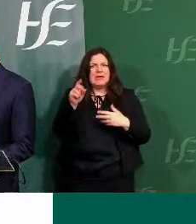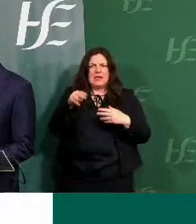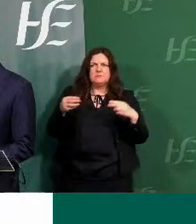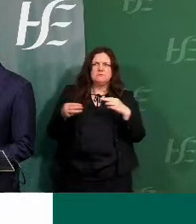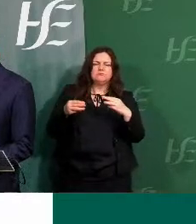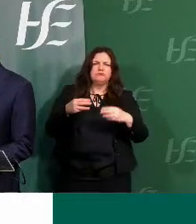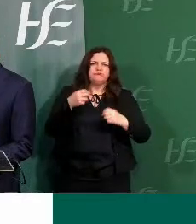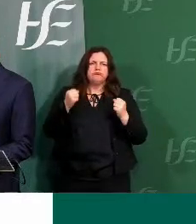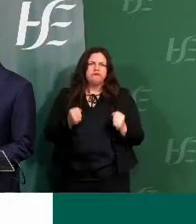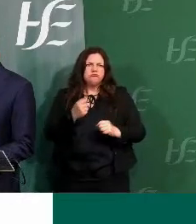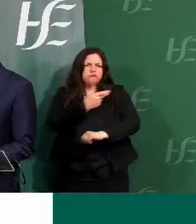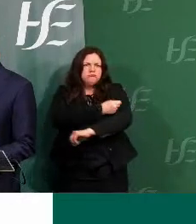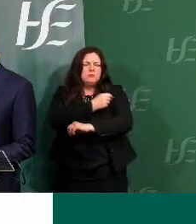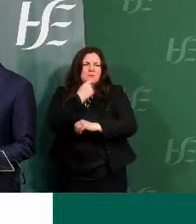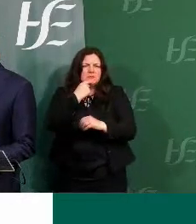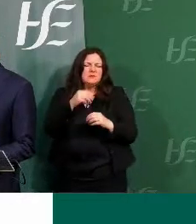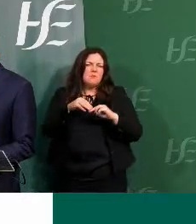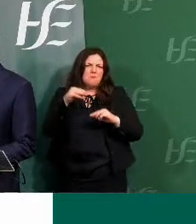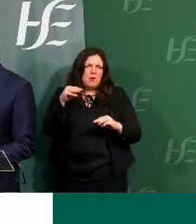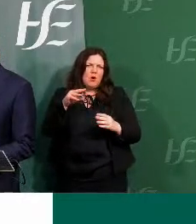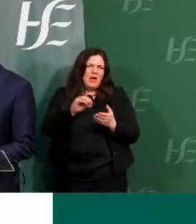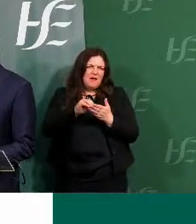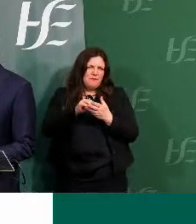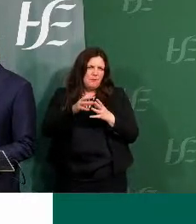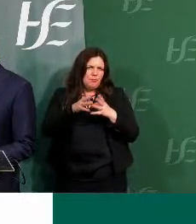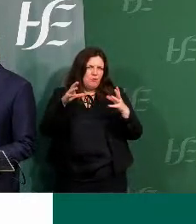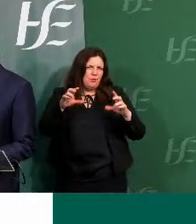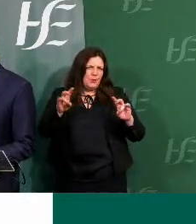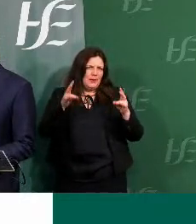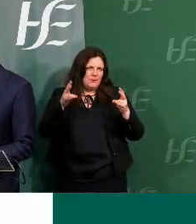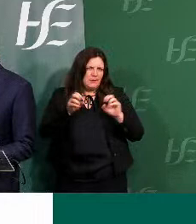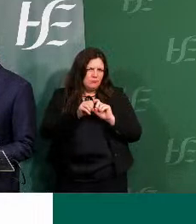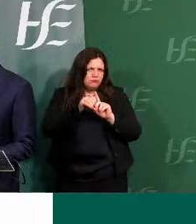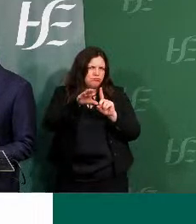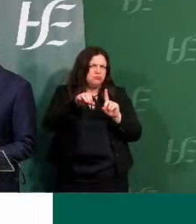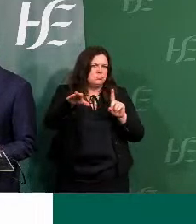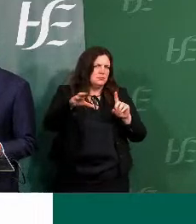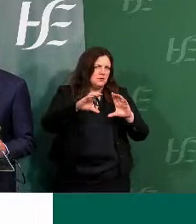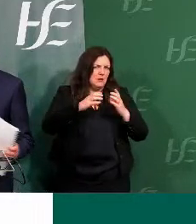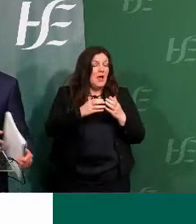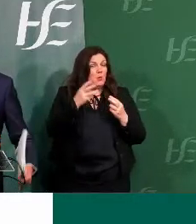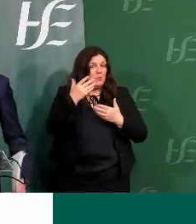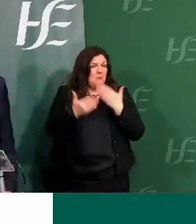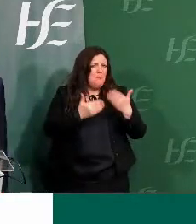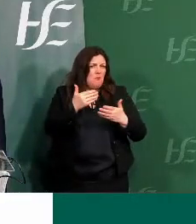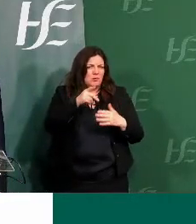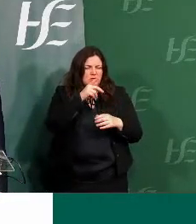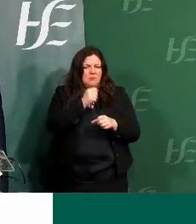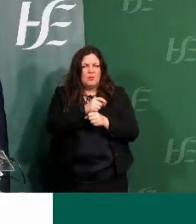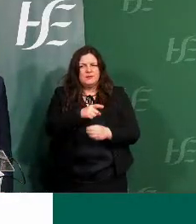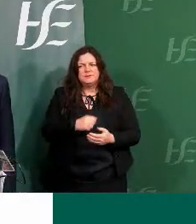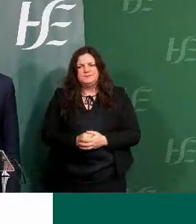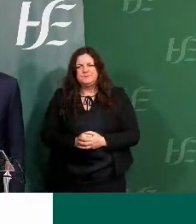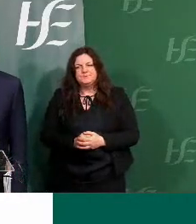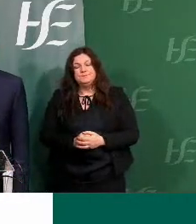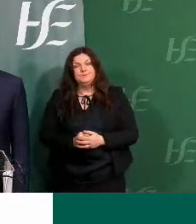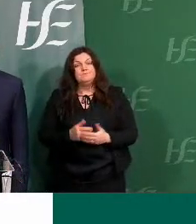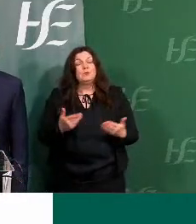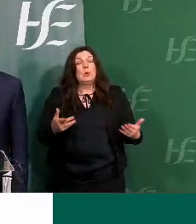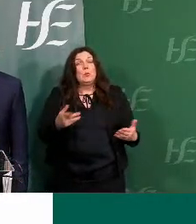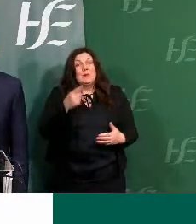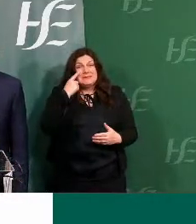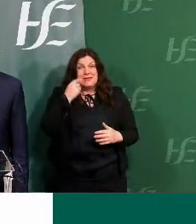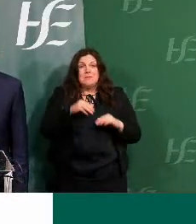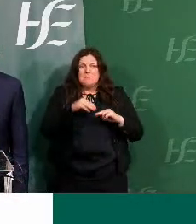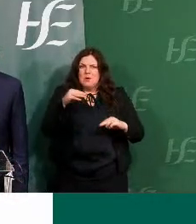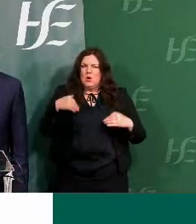response by multifold reduction, and I'll outline them shortly. So what we're seeing here is an emerging